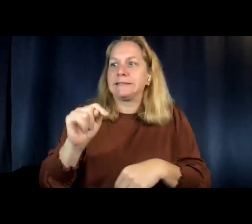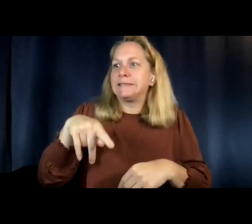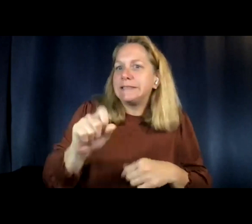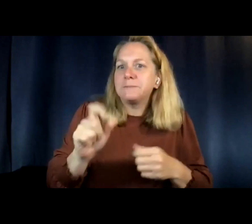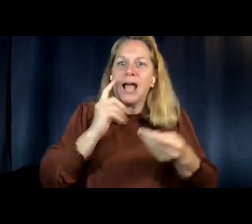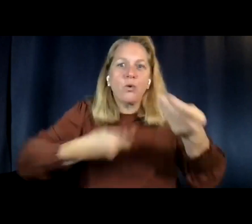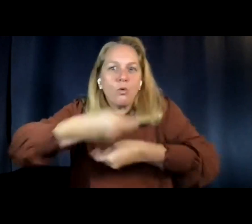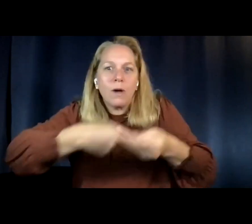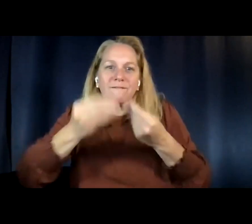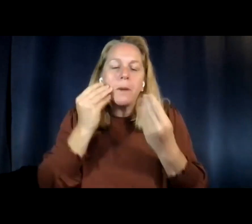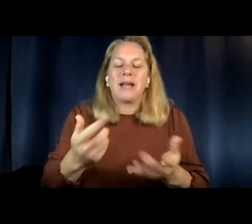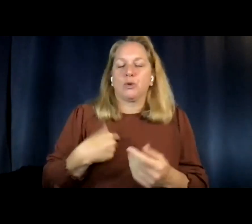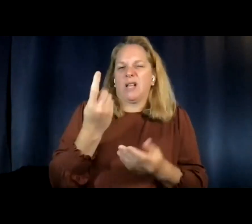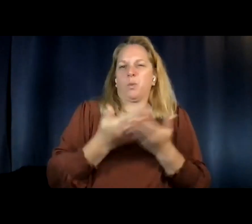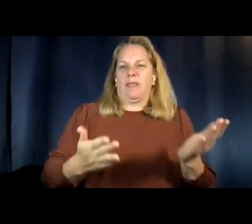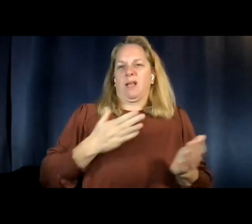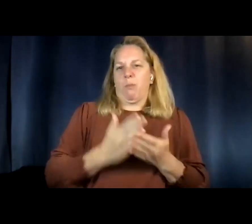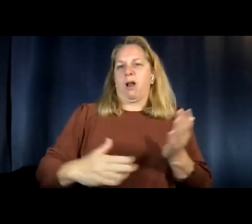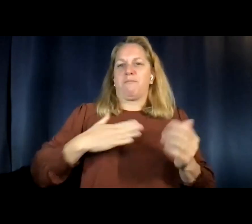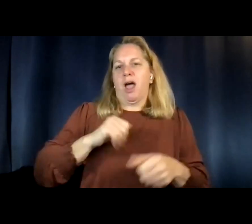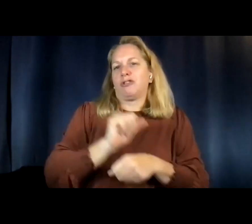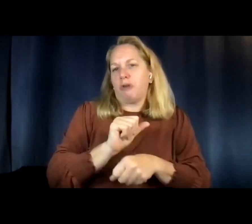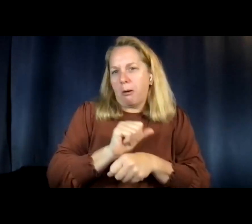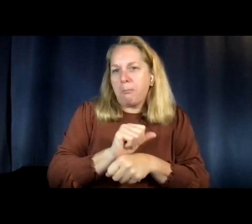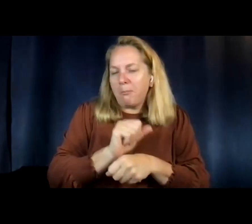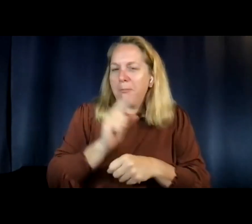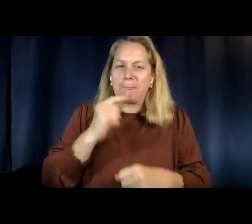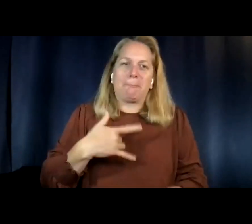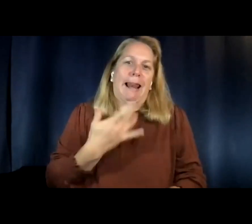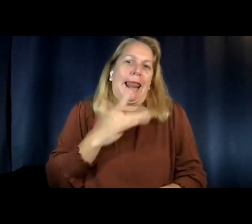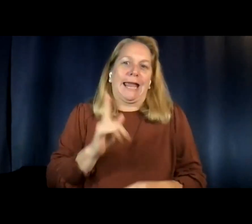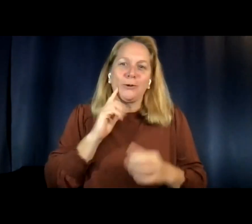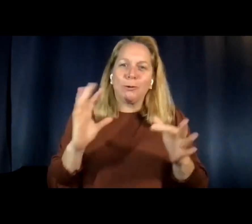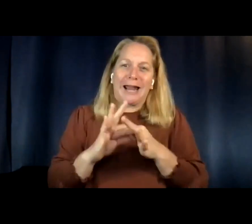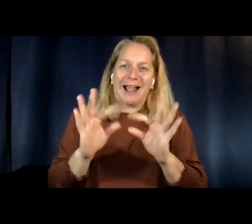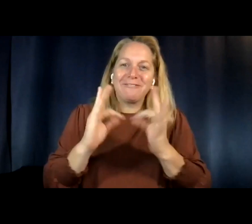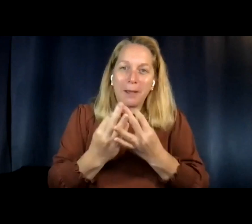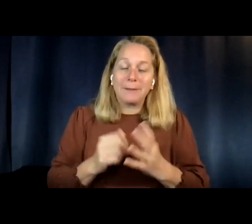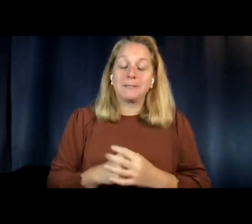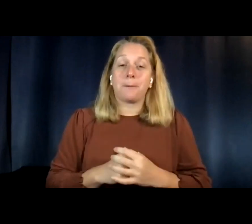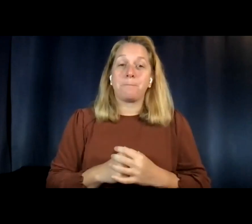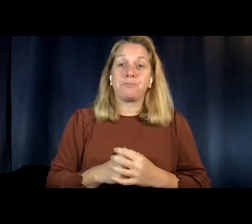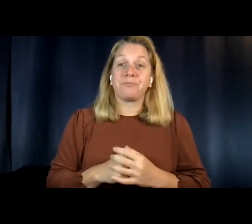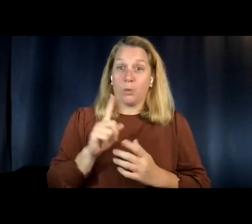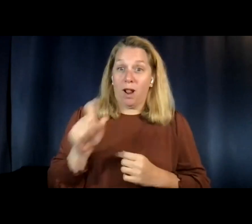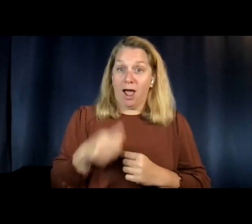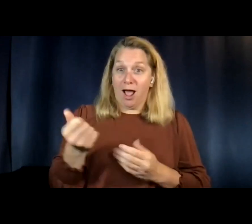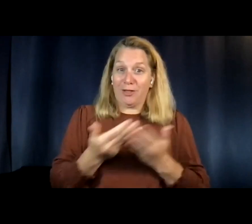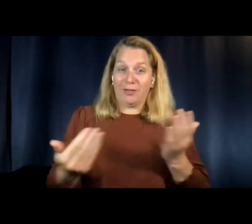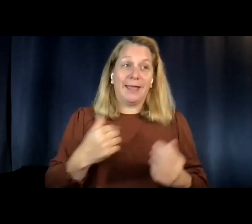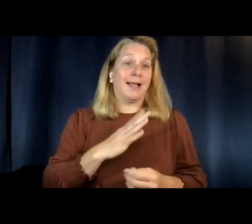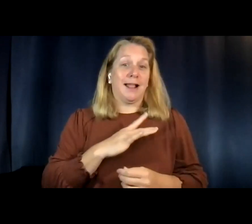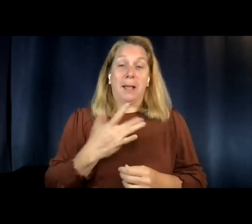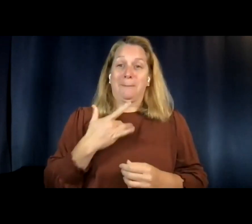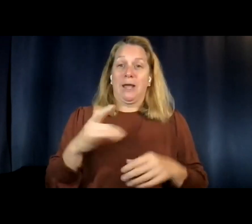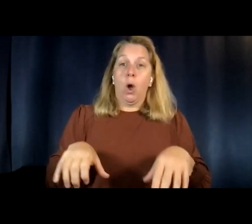of the things that I do here in my job that I'm lucky enough to do. One of the other things I get to do is usually I host